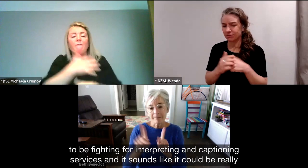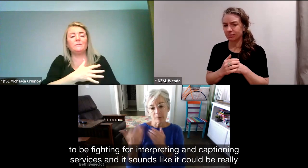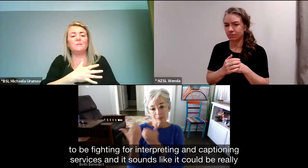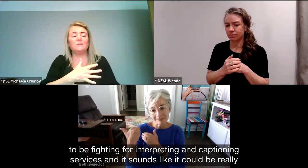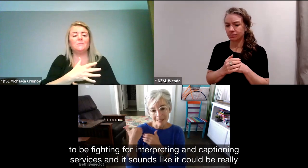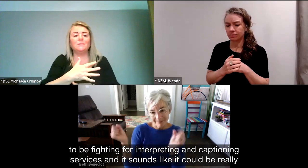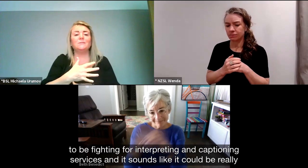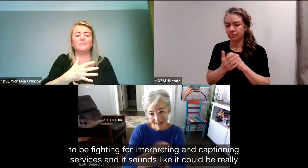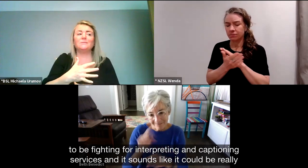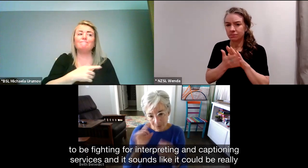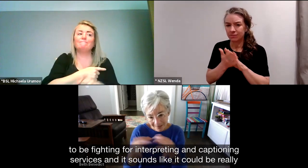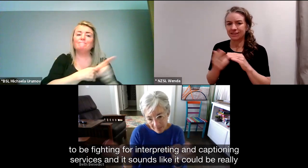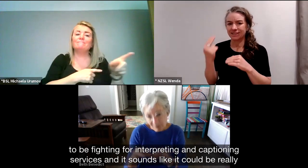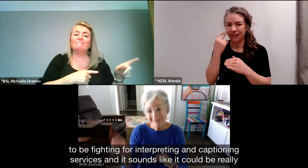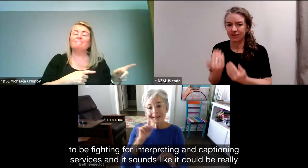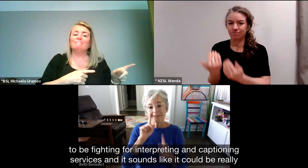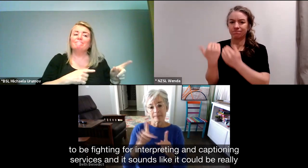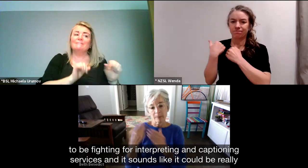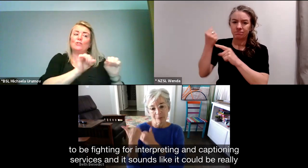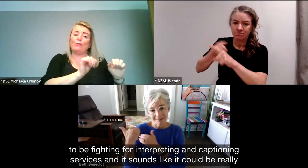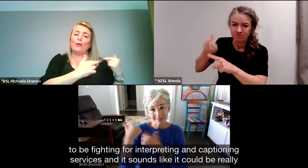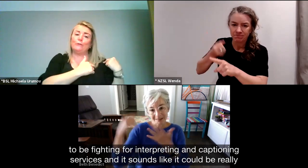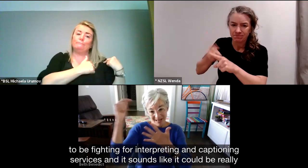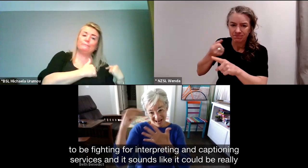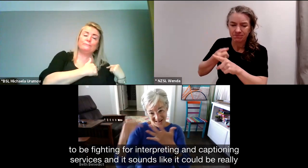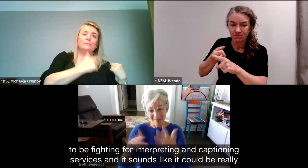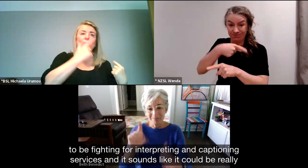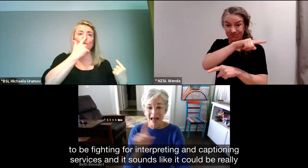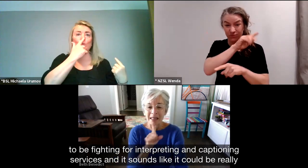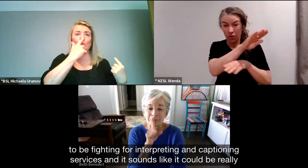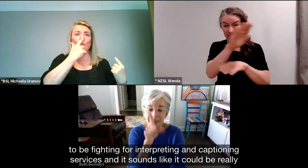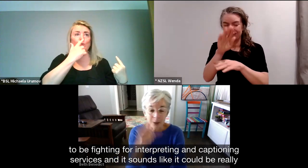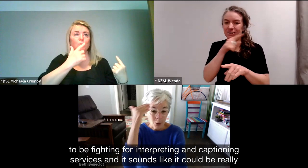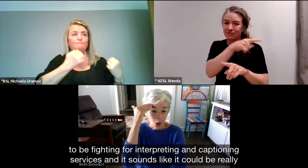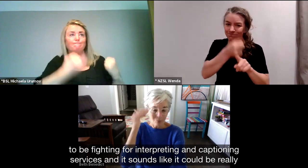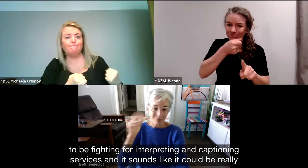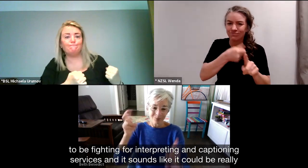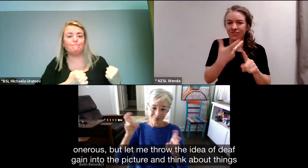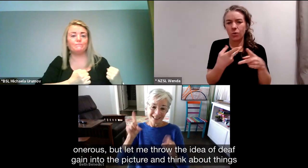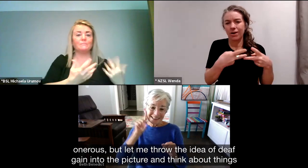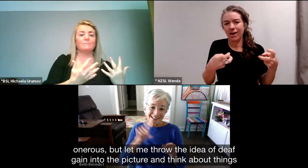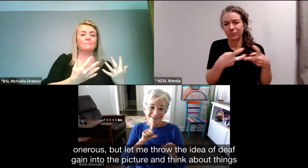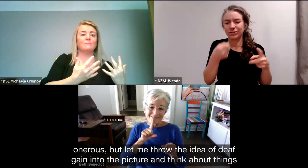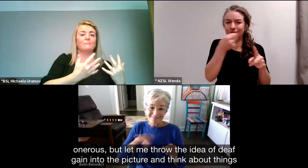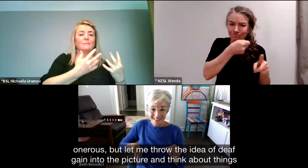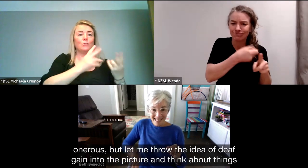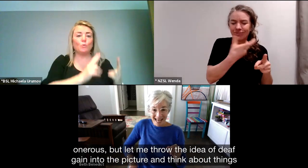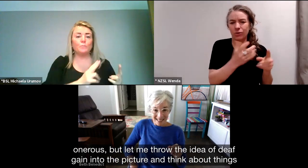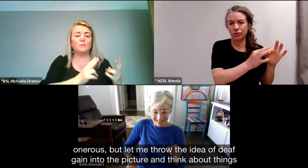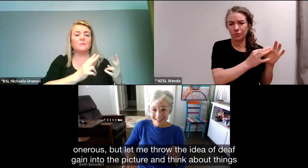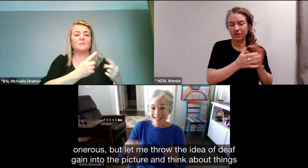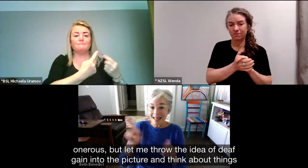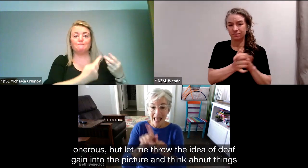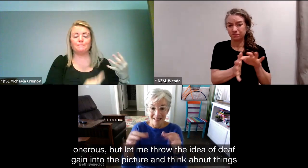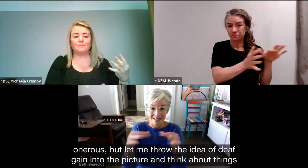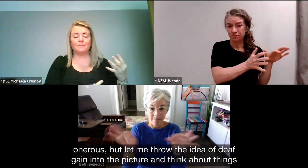be fighting for interpreting services, fighting for captioning services. And it sounds like it could be really onerous. But let me